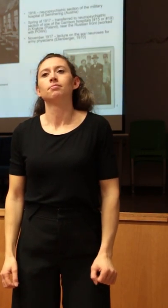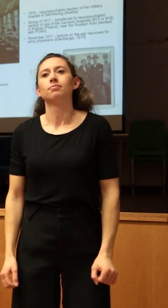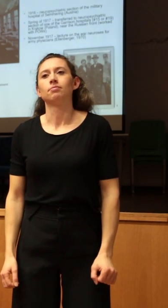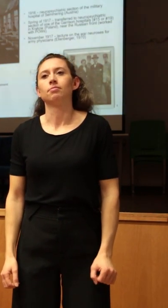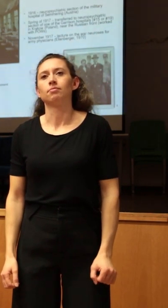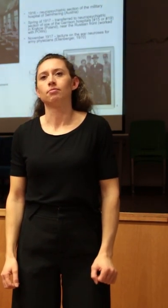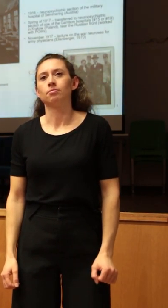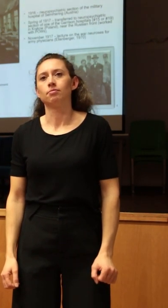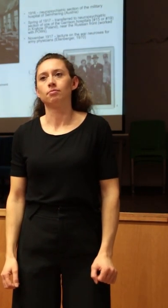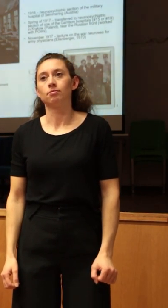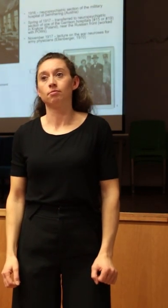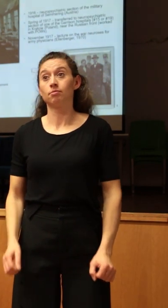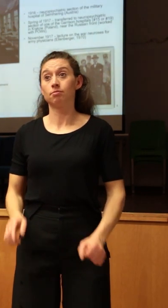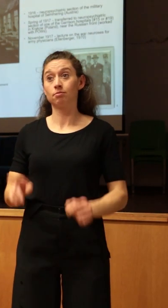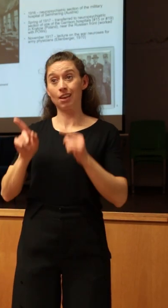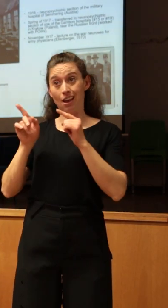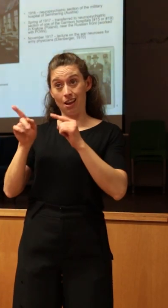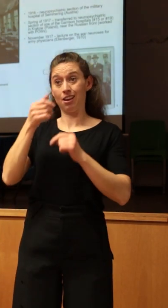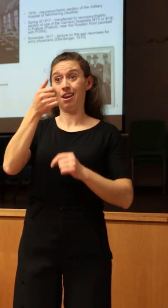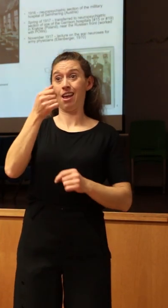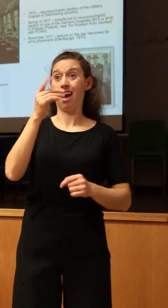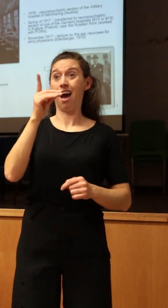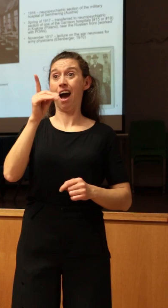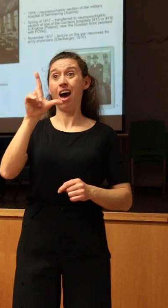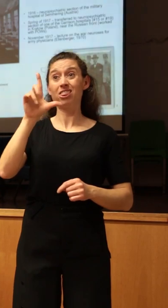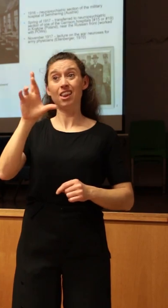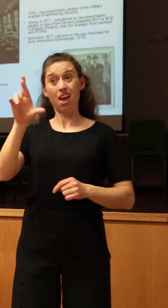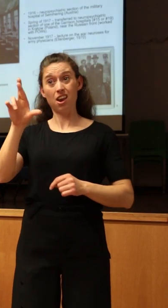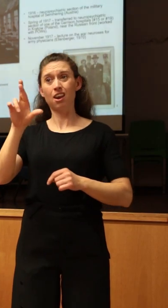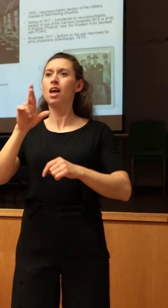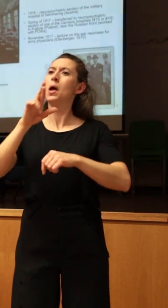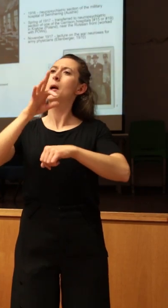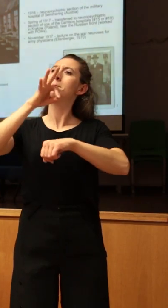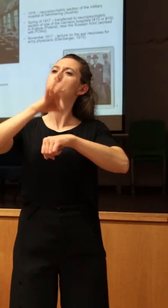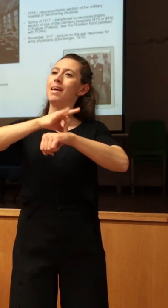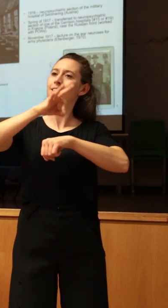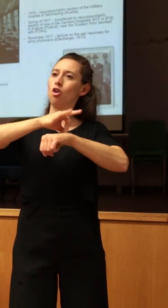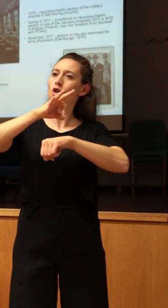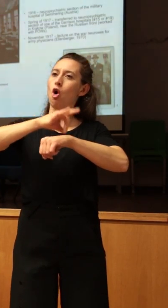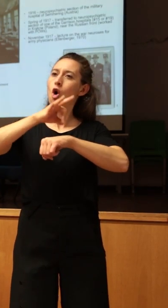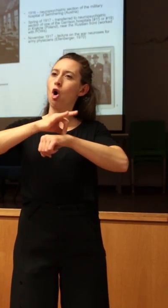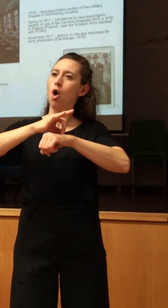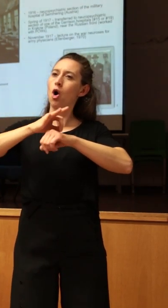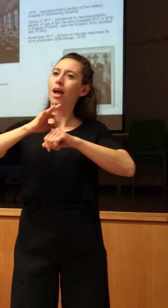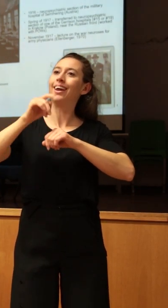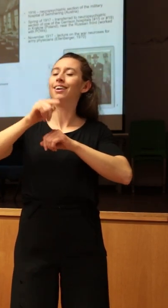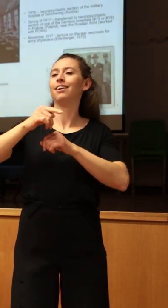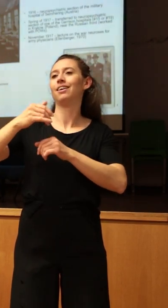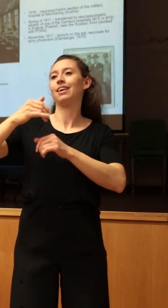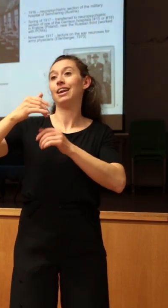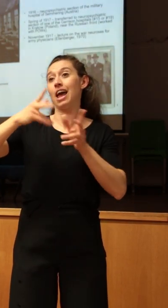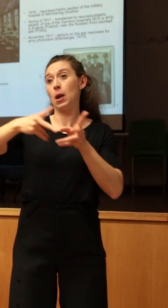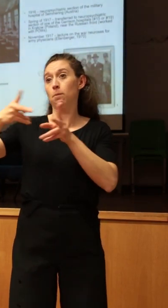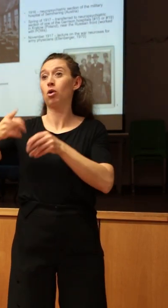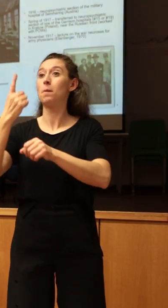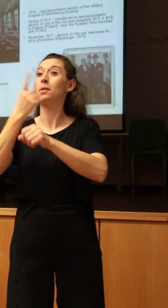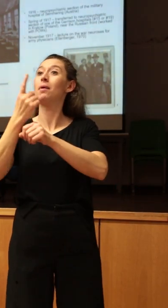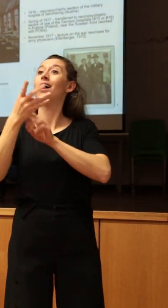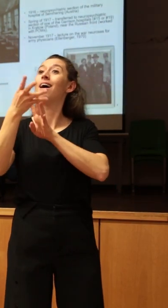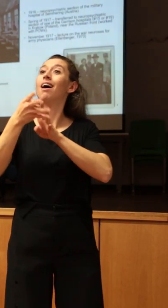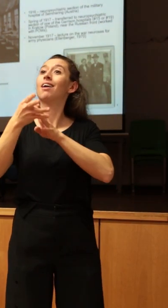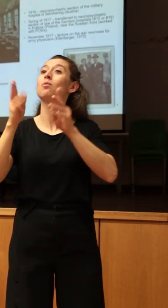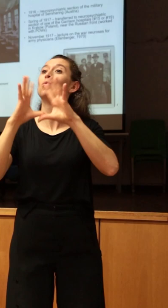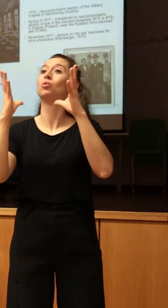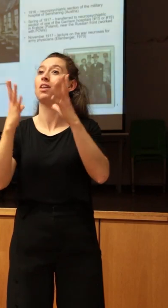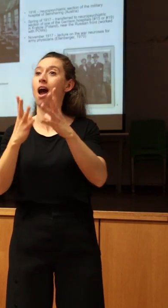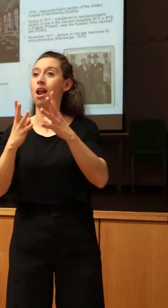the World War I. Él era un médico en la Armada durante la Primera Guerra Mundial. You might find it interesting,